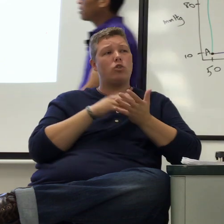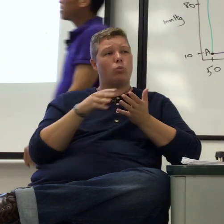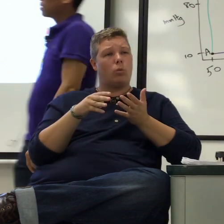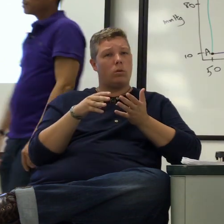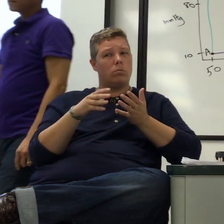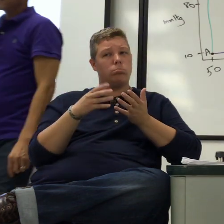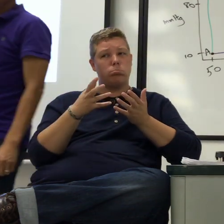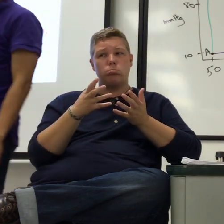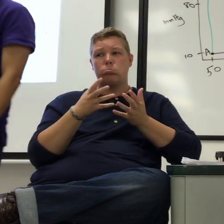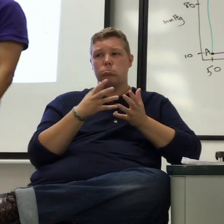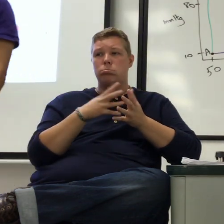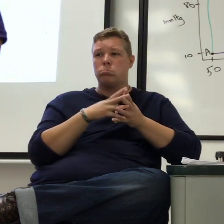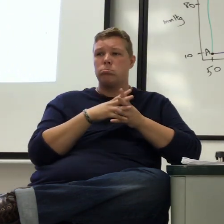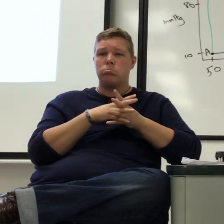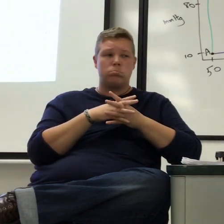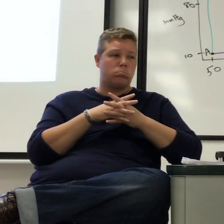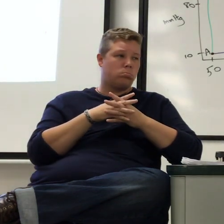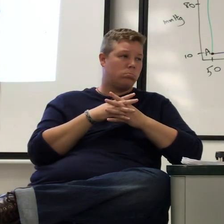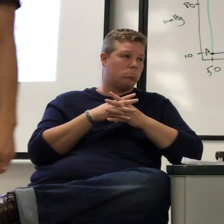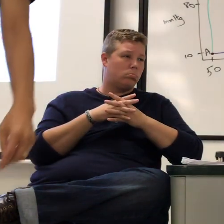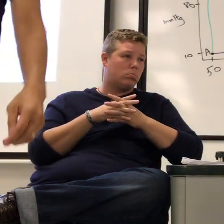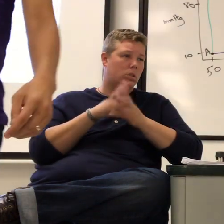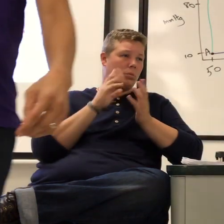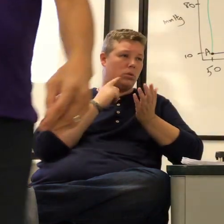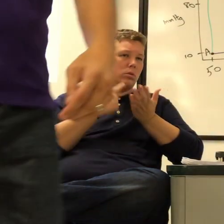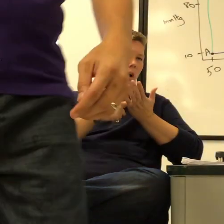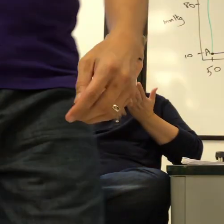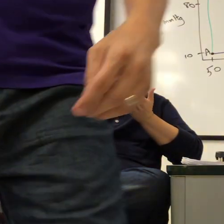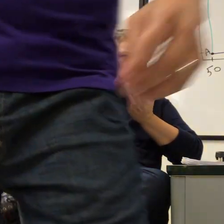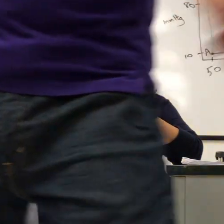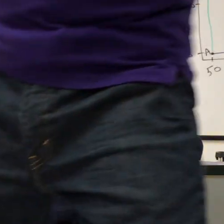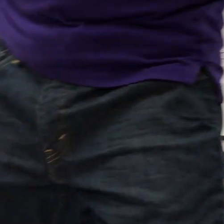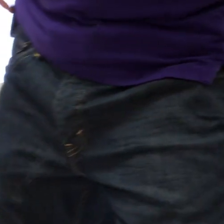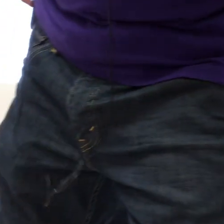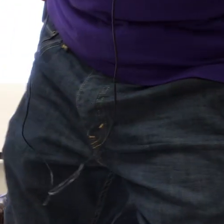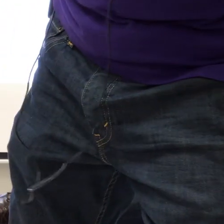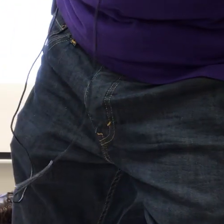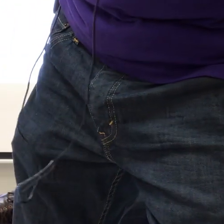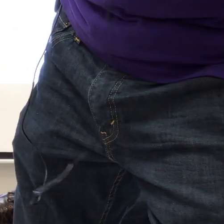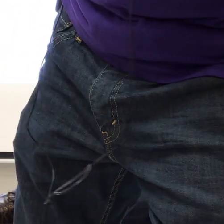Did I talk about that yet?